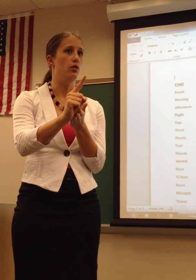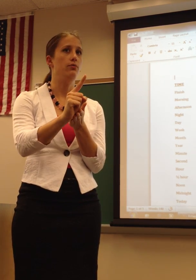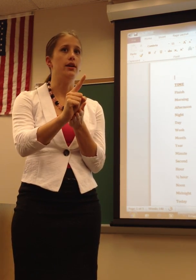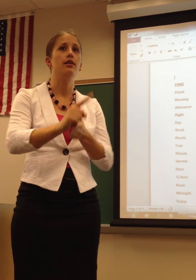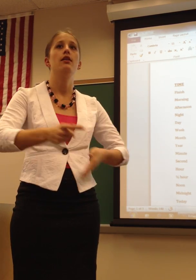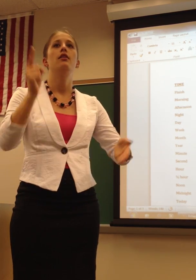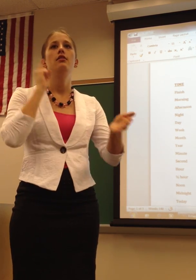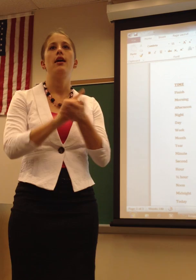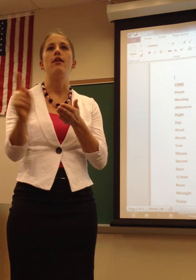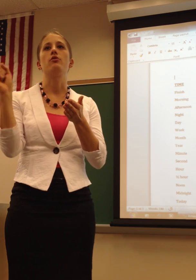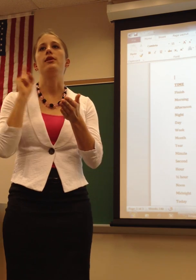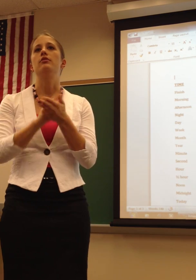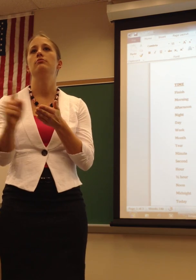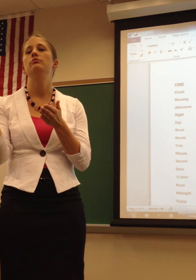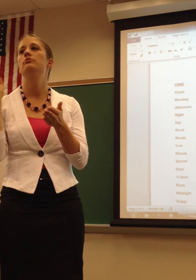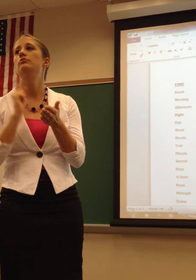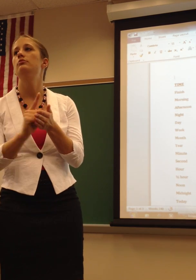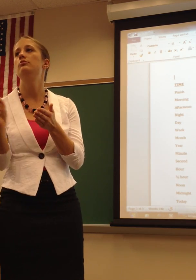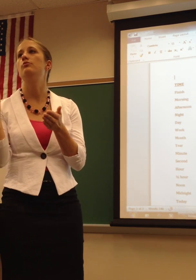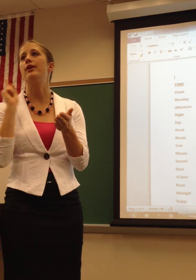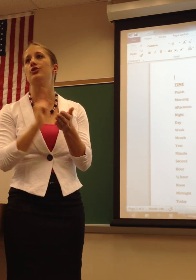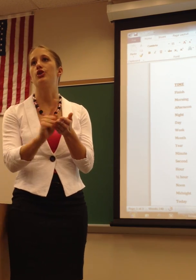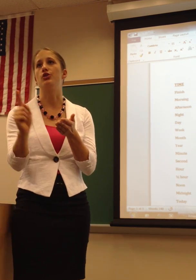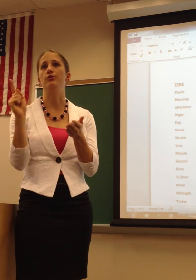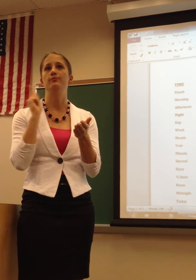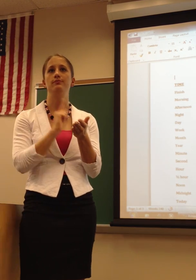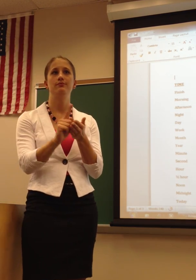week. Every week. Make a circle.